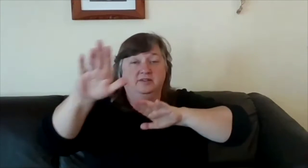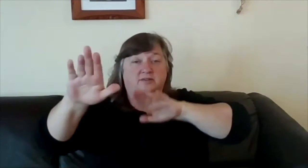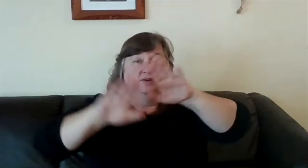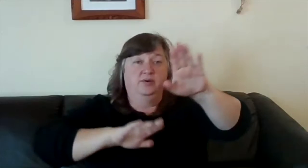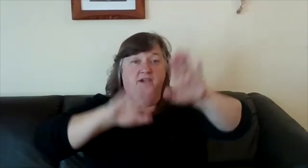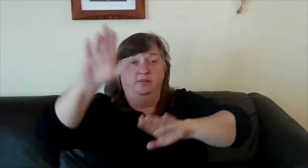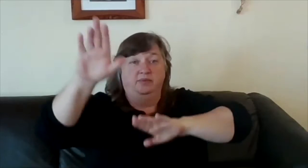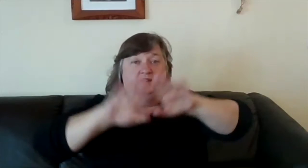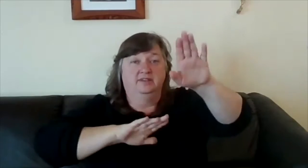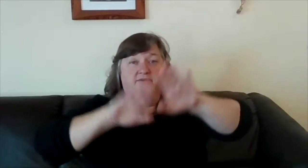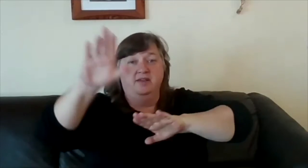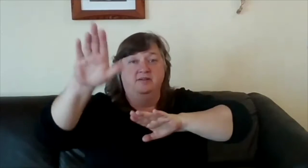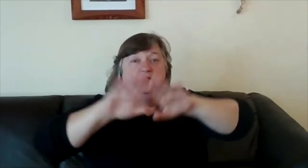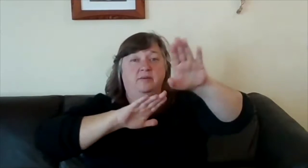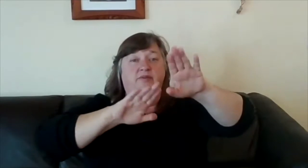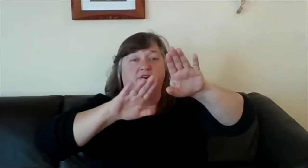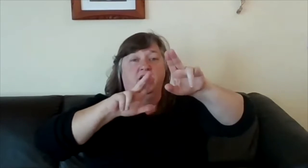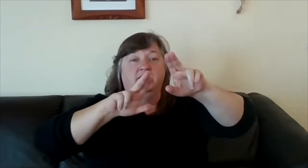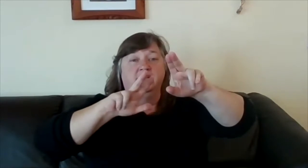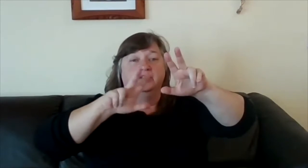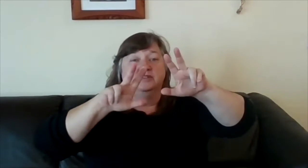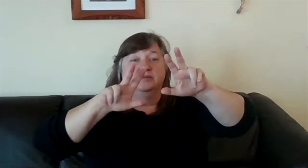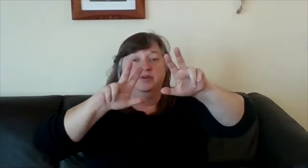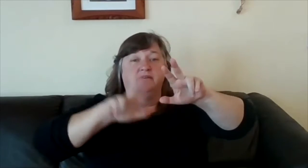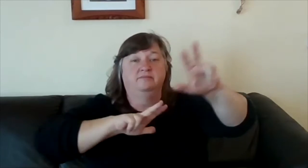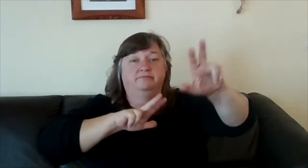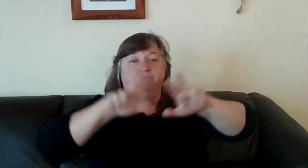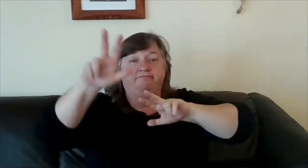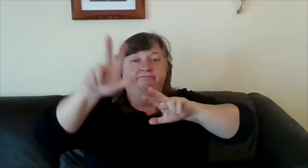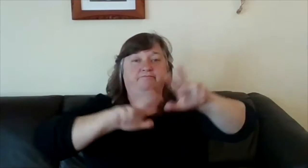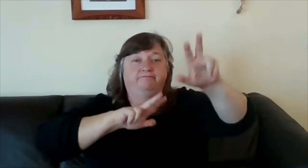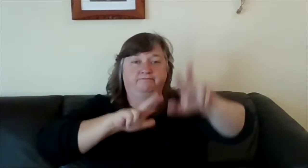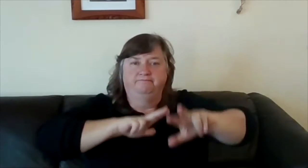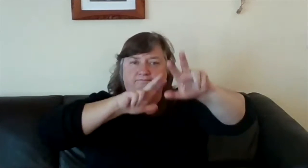hands going up like this, right? If you're hiking, it's 3.